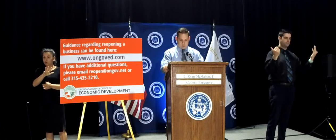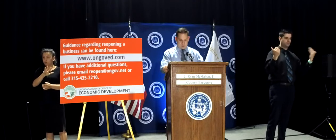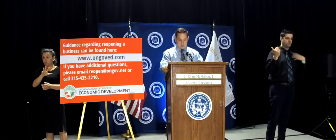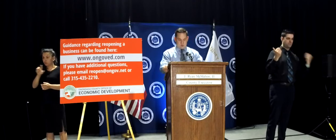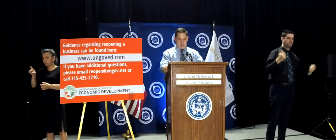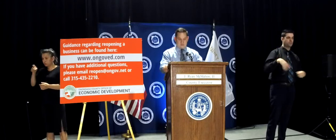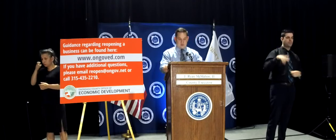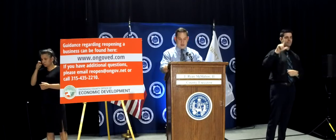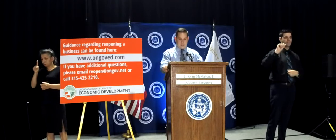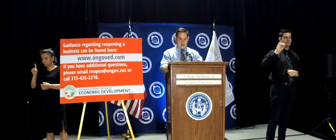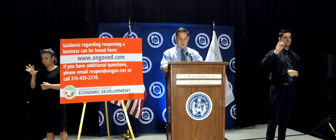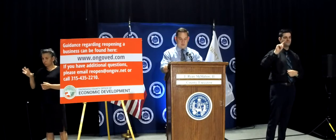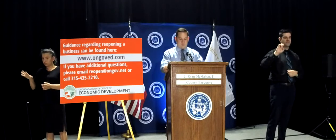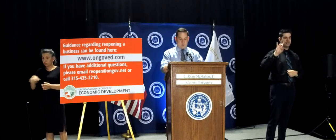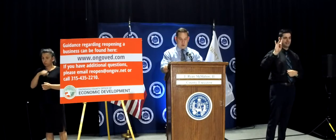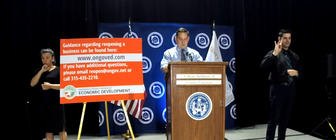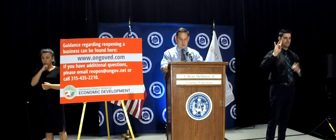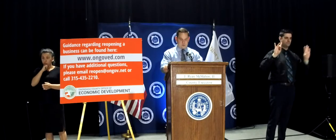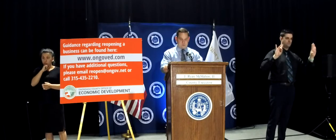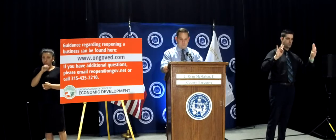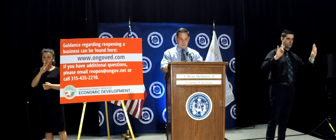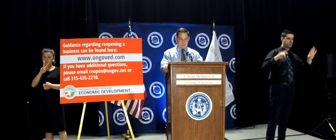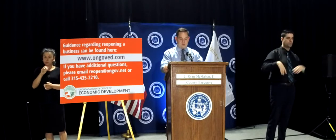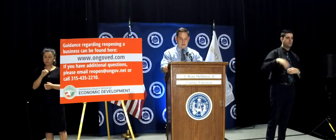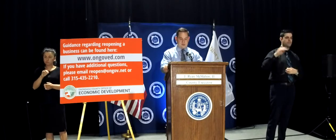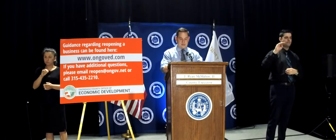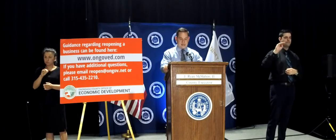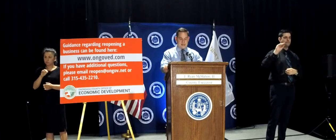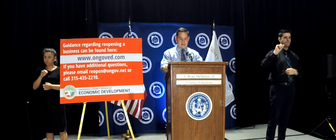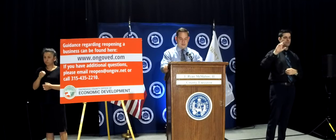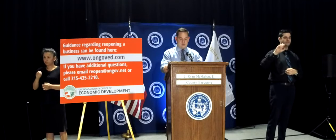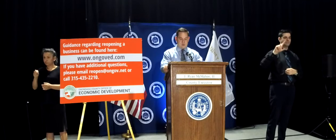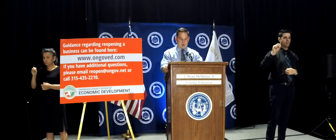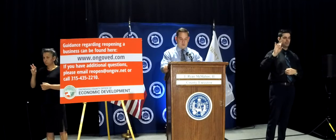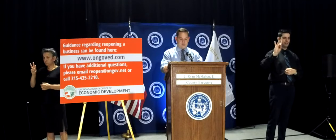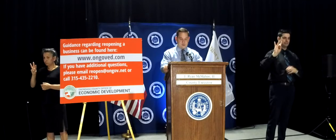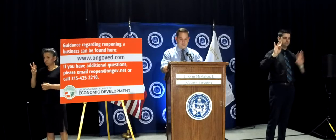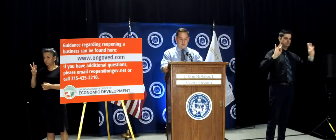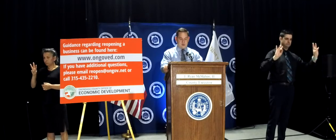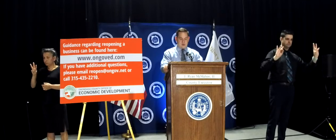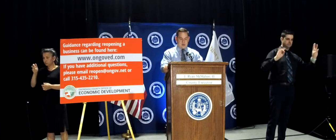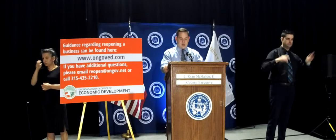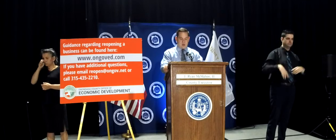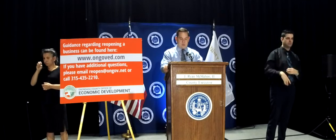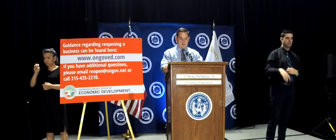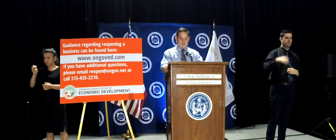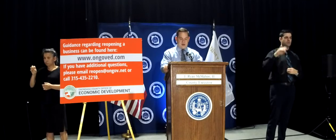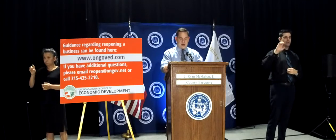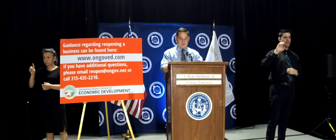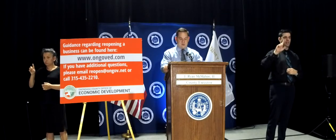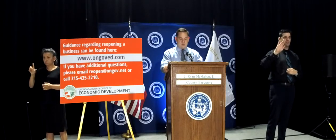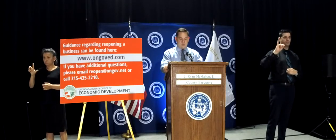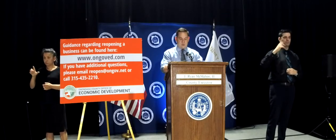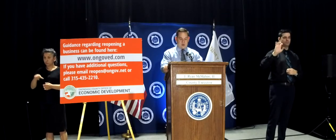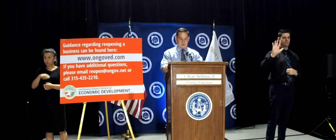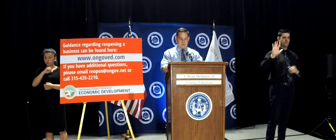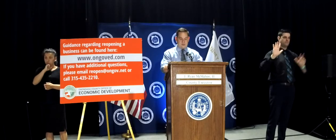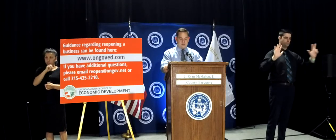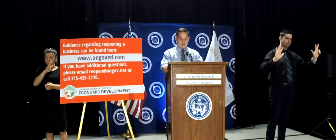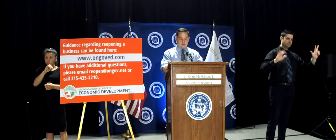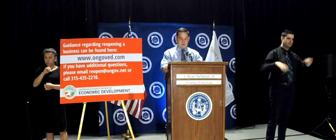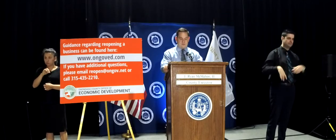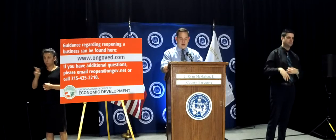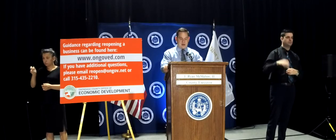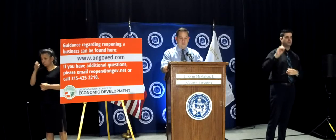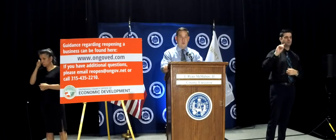recoveries. Lafayette, 8 and 4 recoveries. Marcellus, 8 and 6 recoveries. Elbridge, 5 and 3